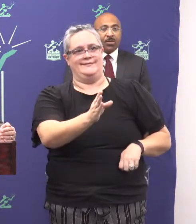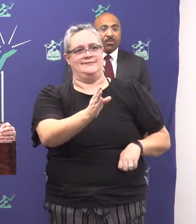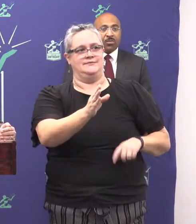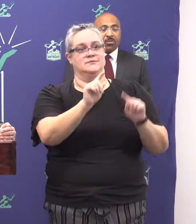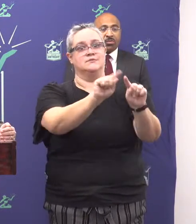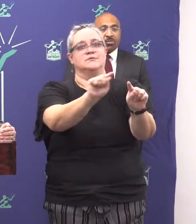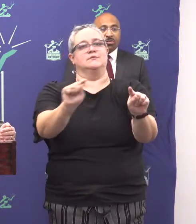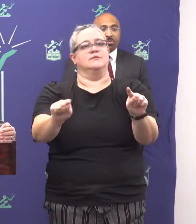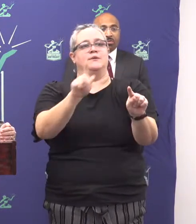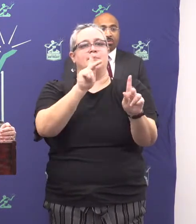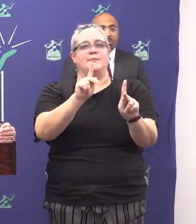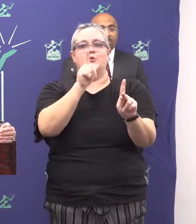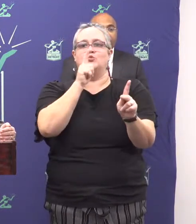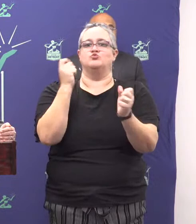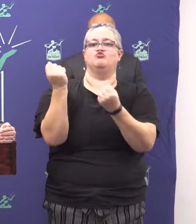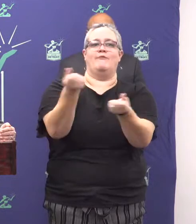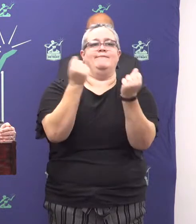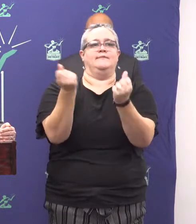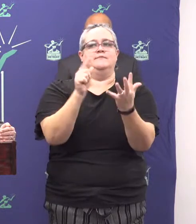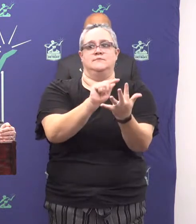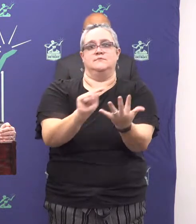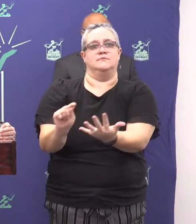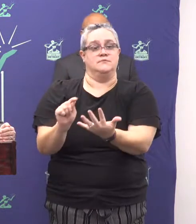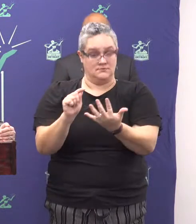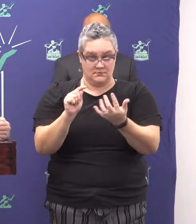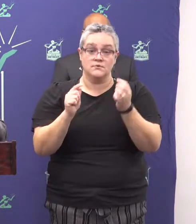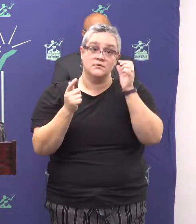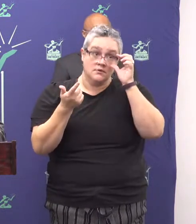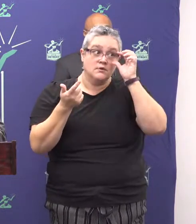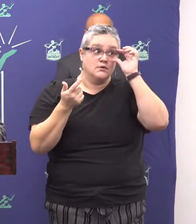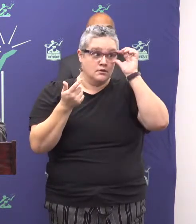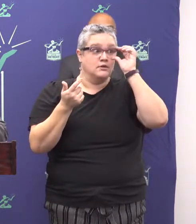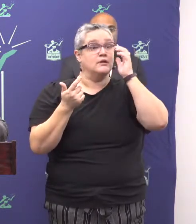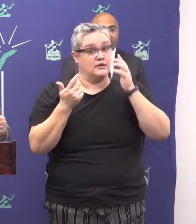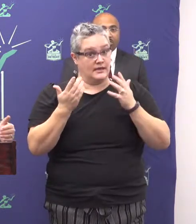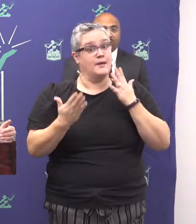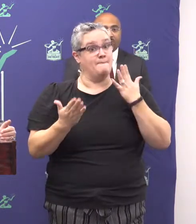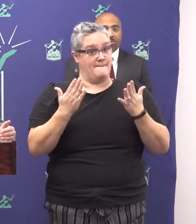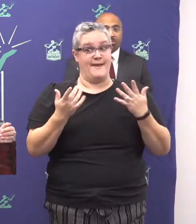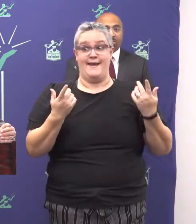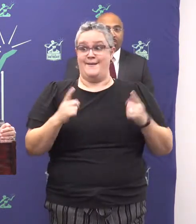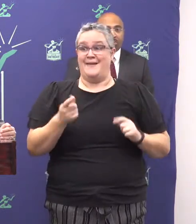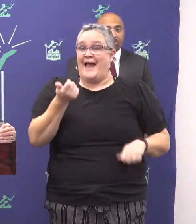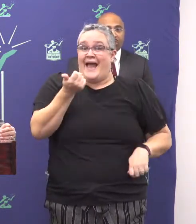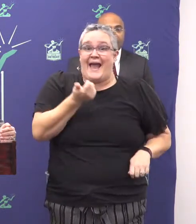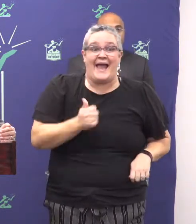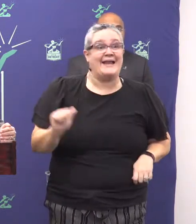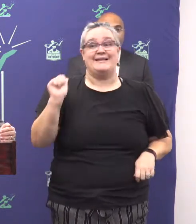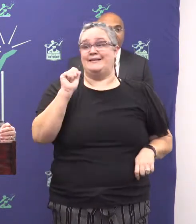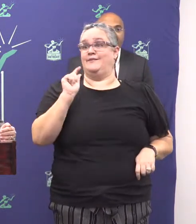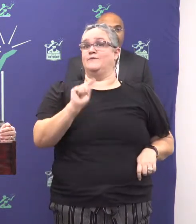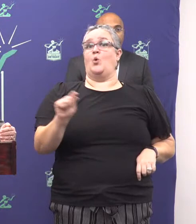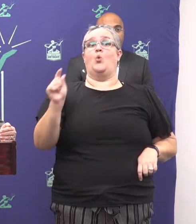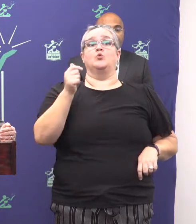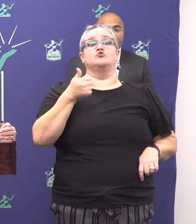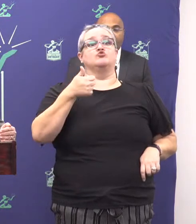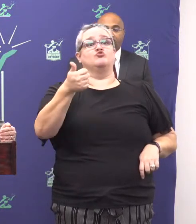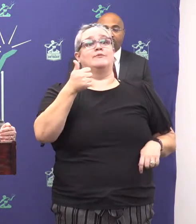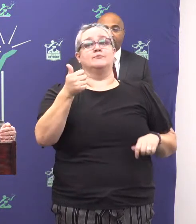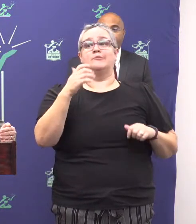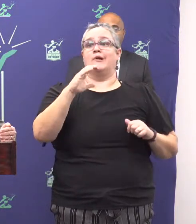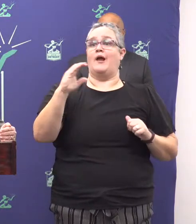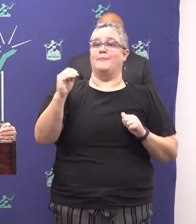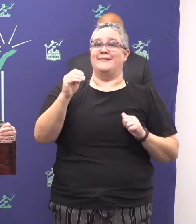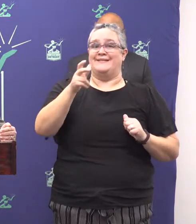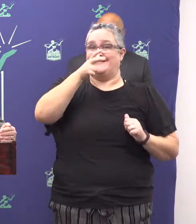give you the rides, because we will be in a situation where if any one of the transportation providers is providing